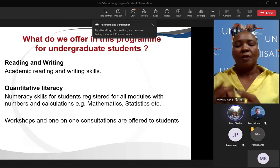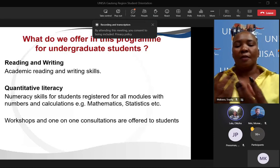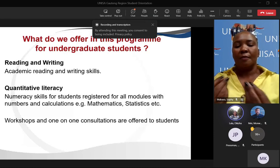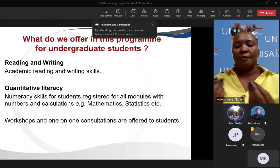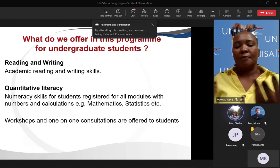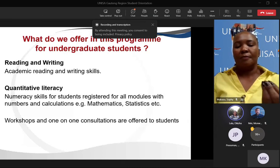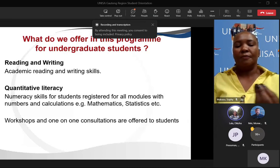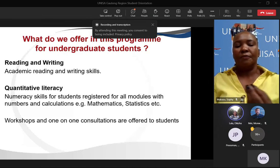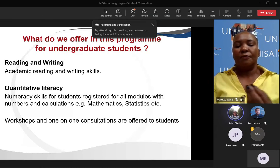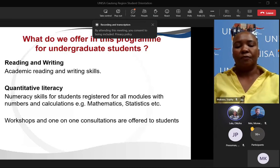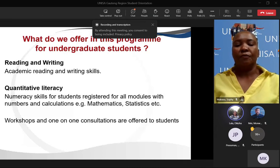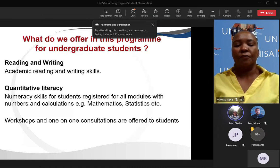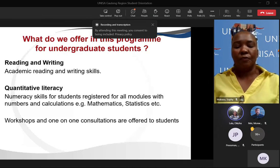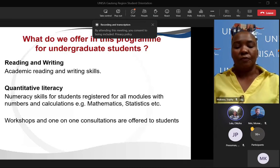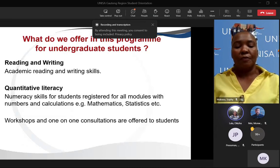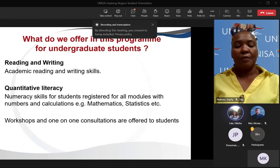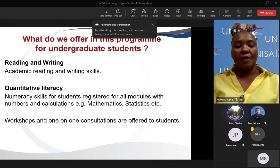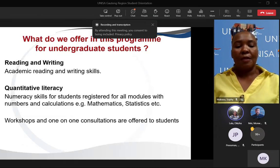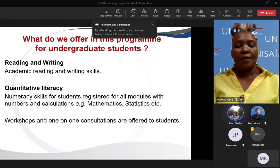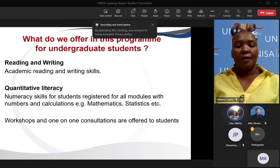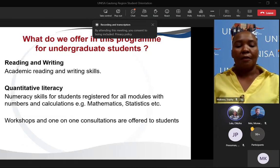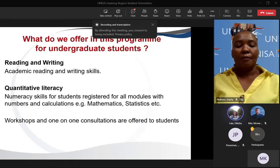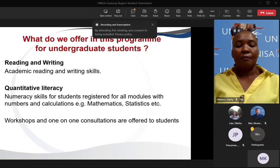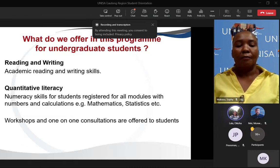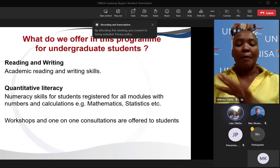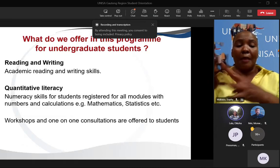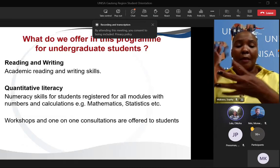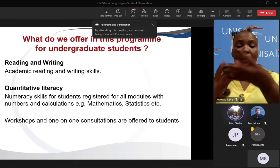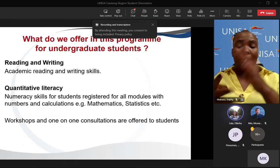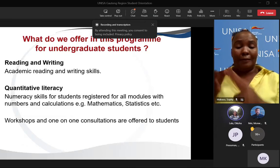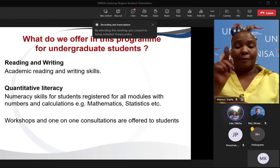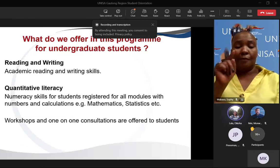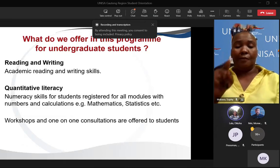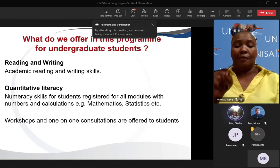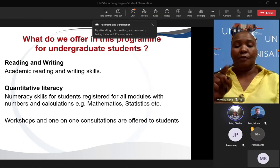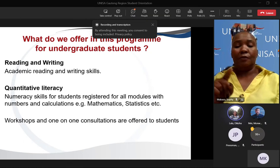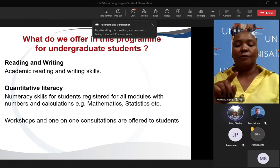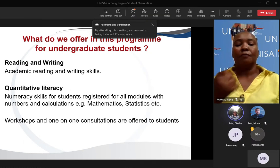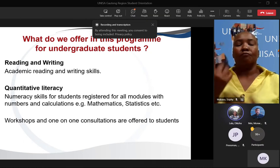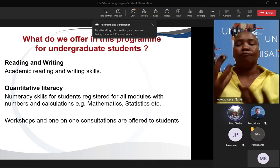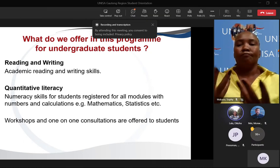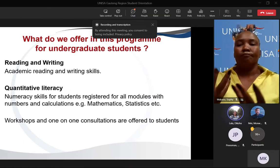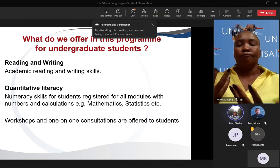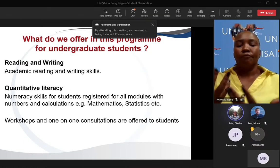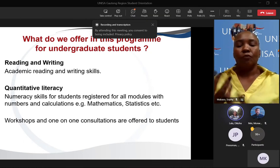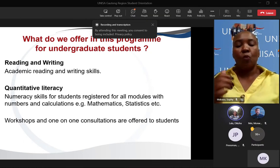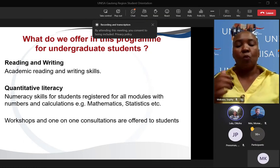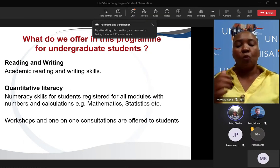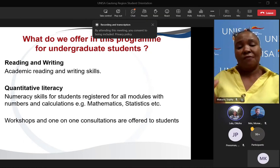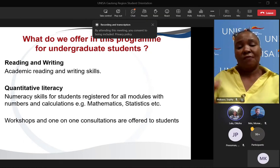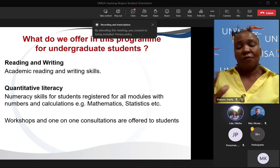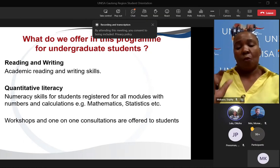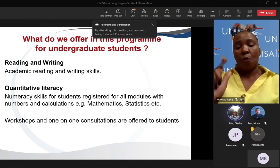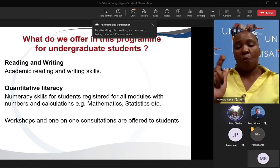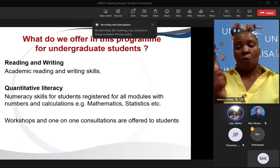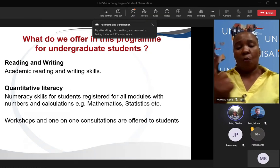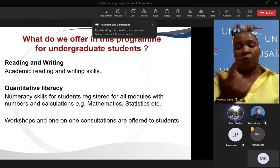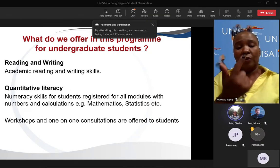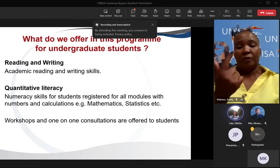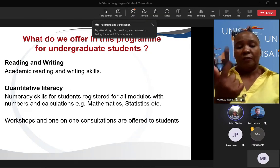the quantity of literacy are numeracy skills for students who are registered all the models